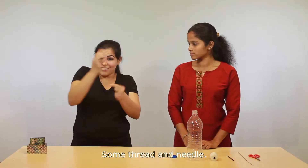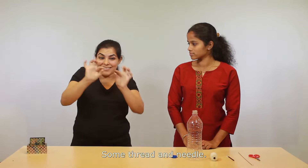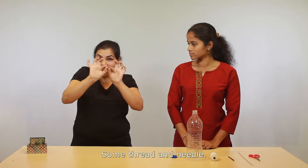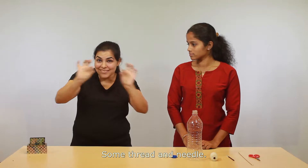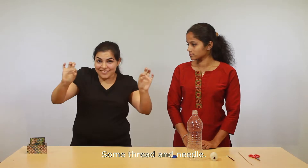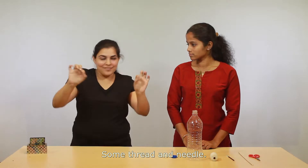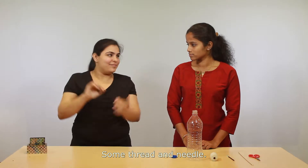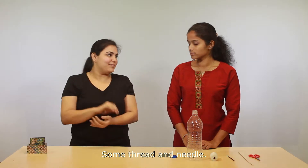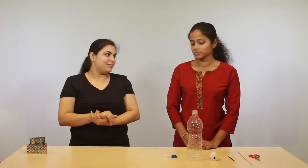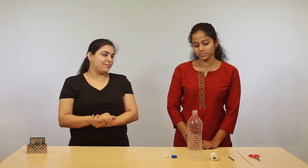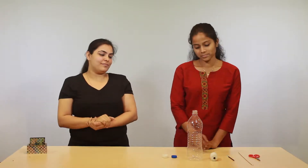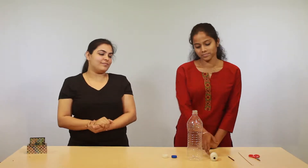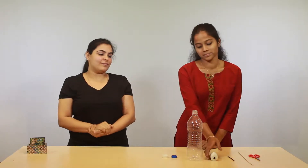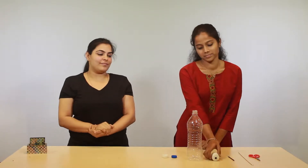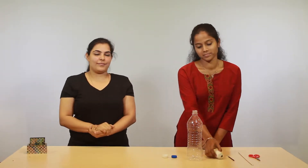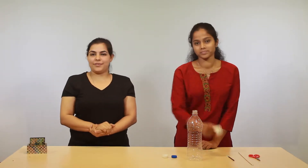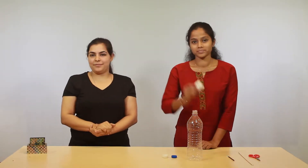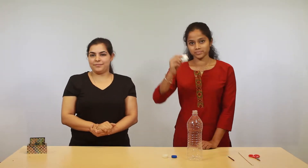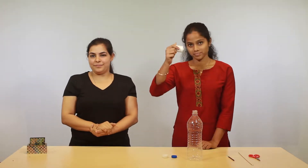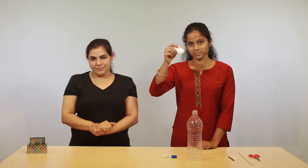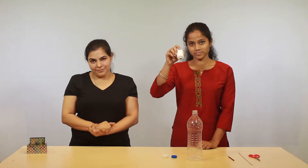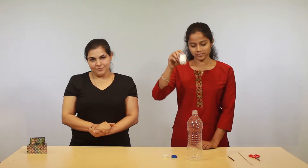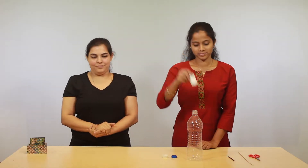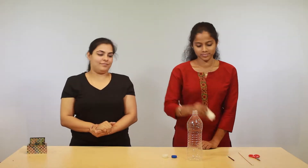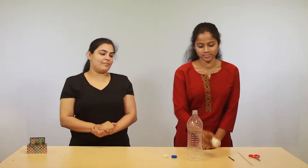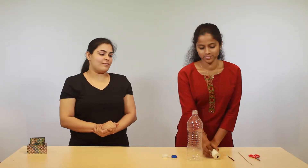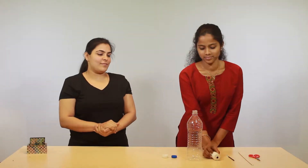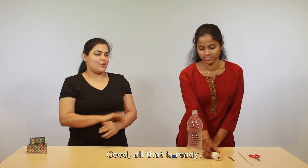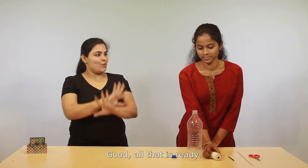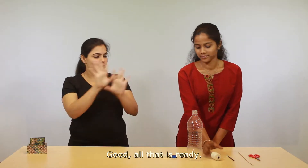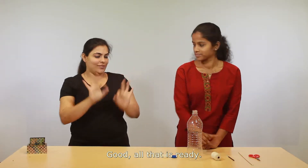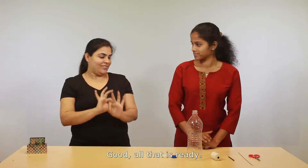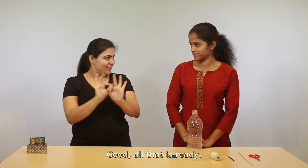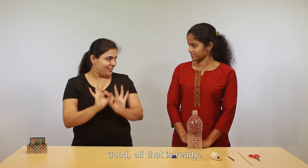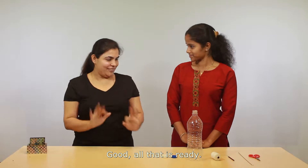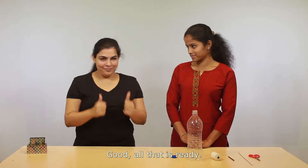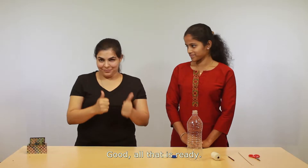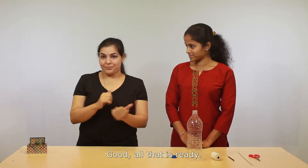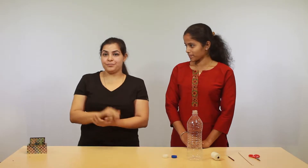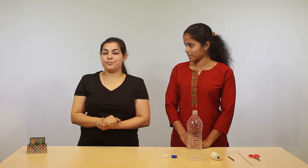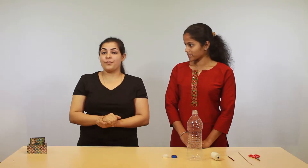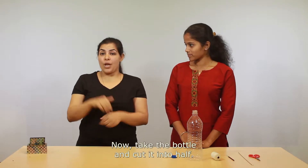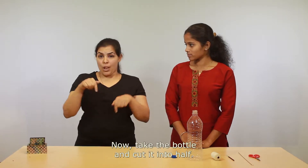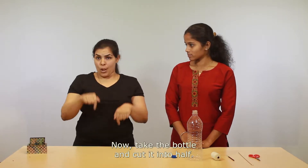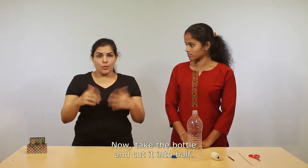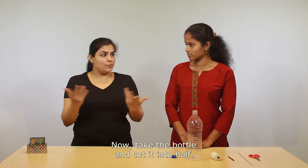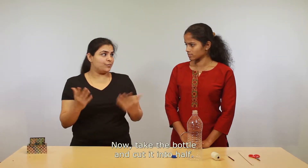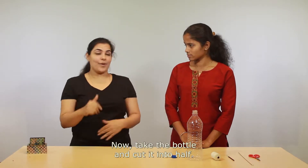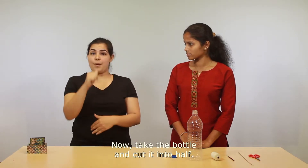and needle here's some thread and needle good all that is ready yes now take